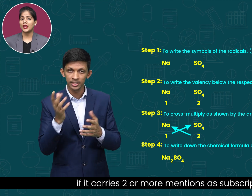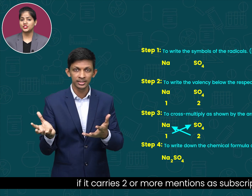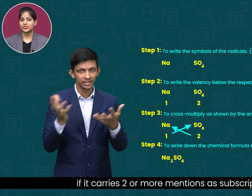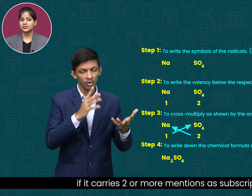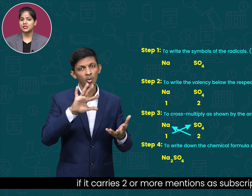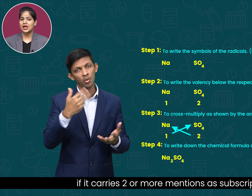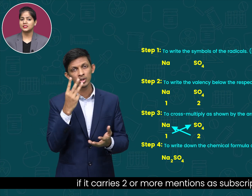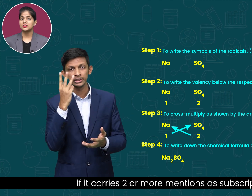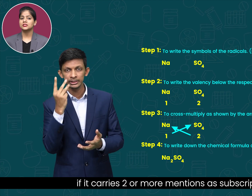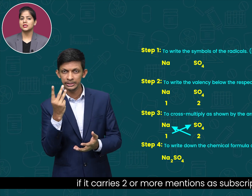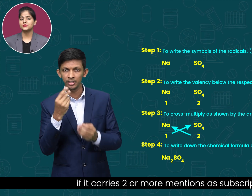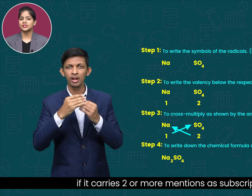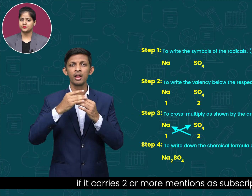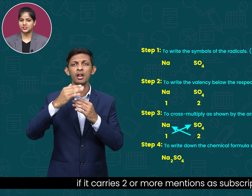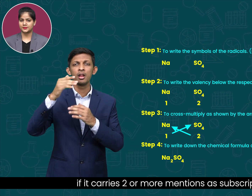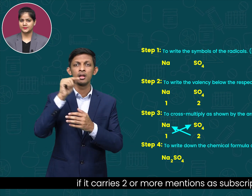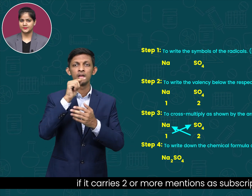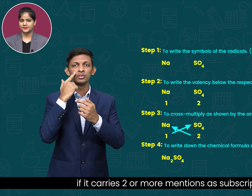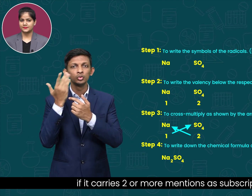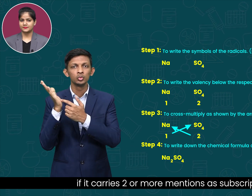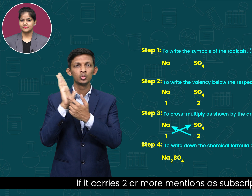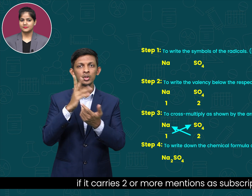more mentions as subscripts.